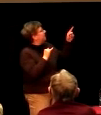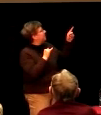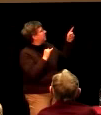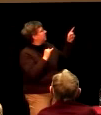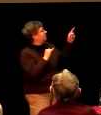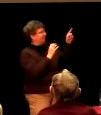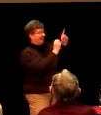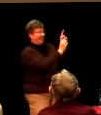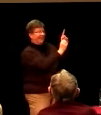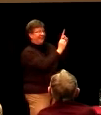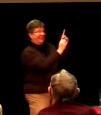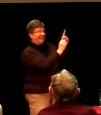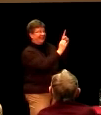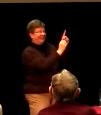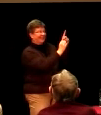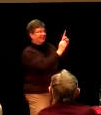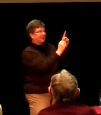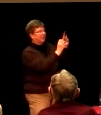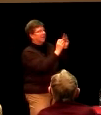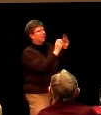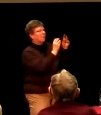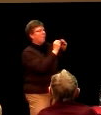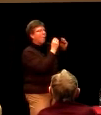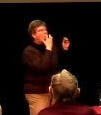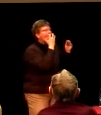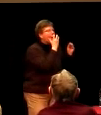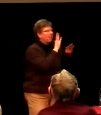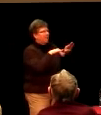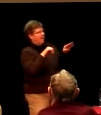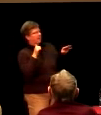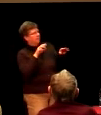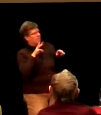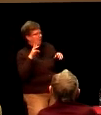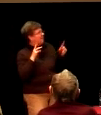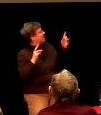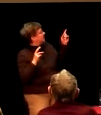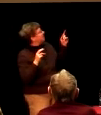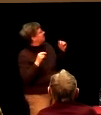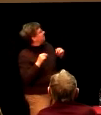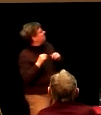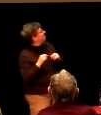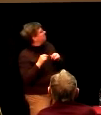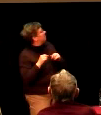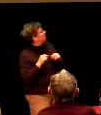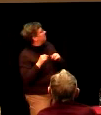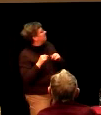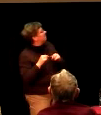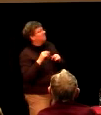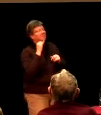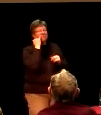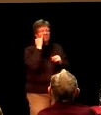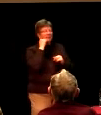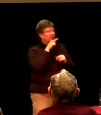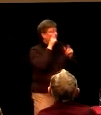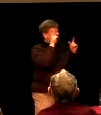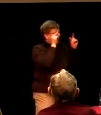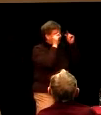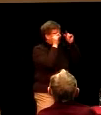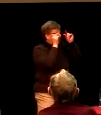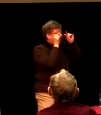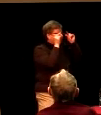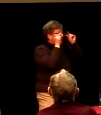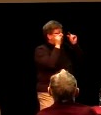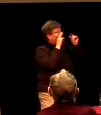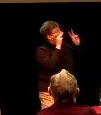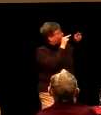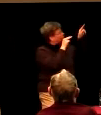The eastern part of the country being much warmer than we are, for instance. And if you squint and look at